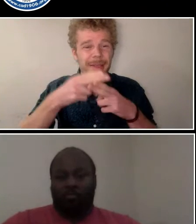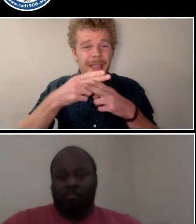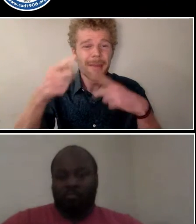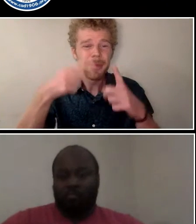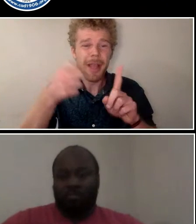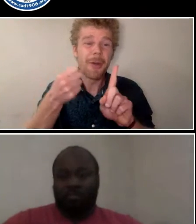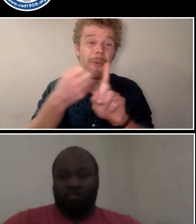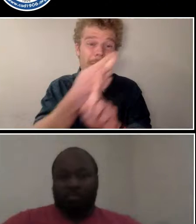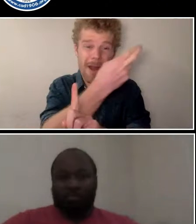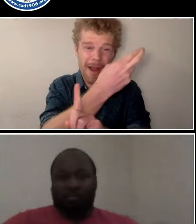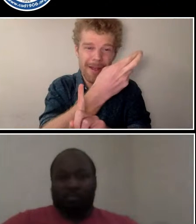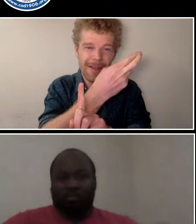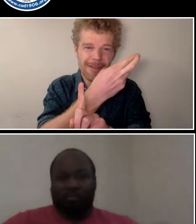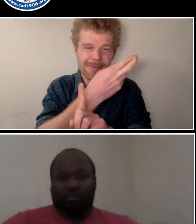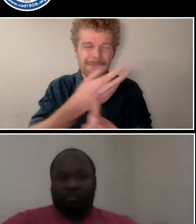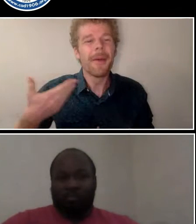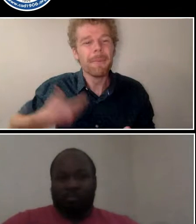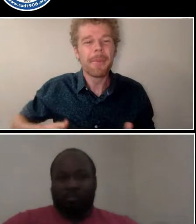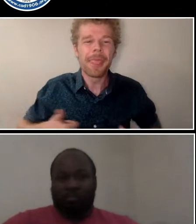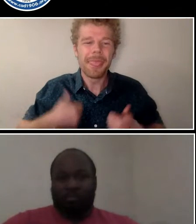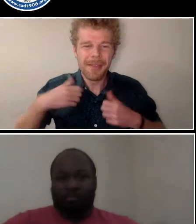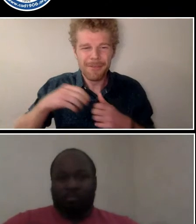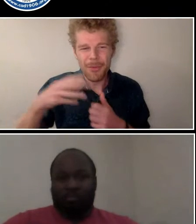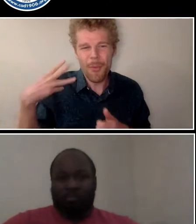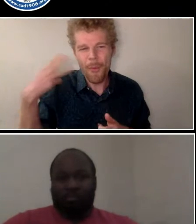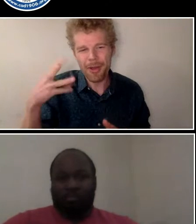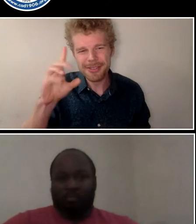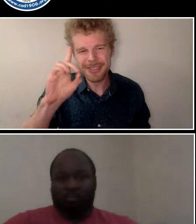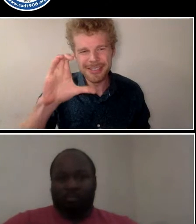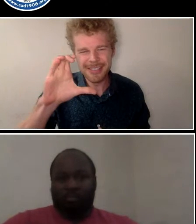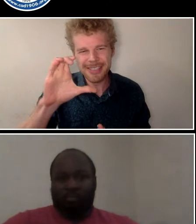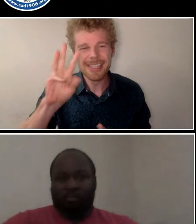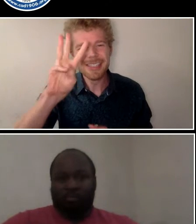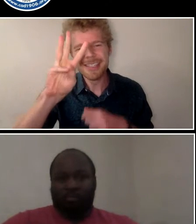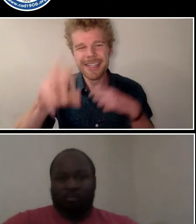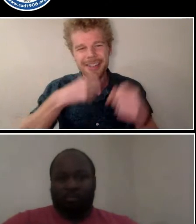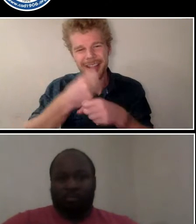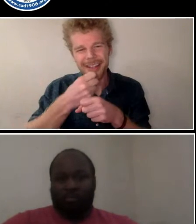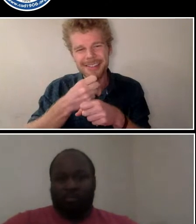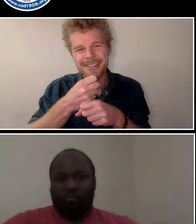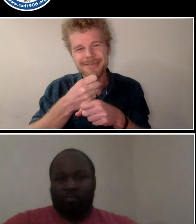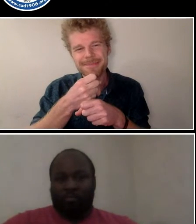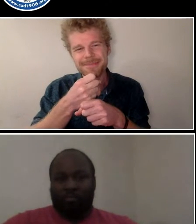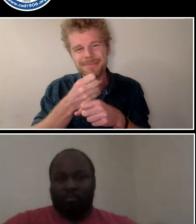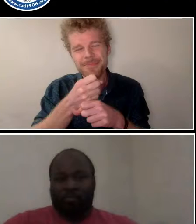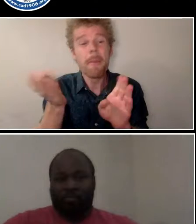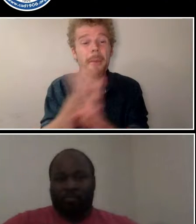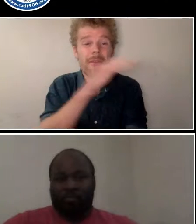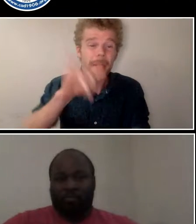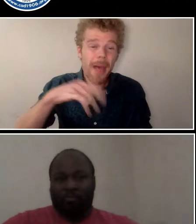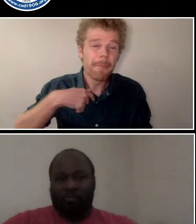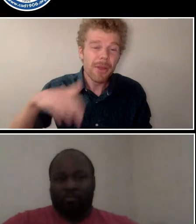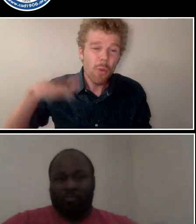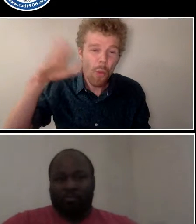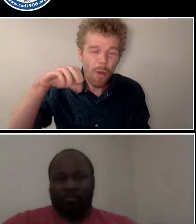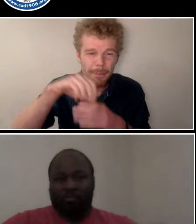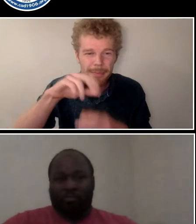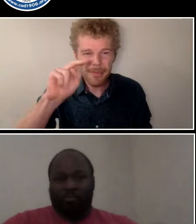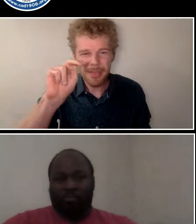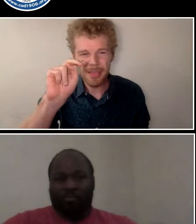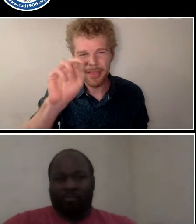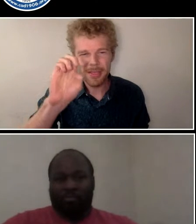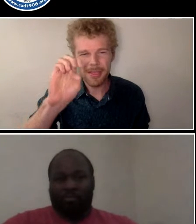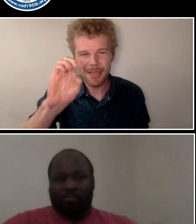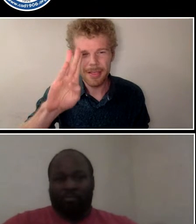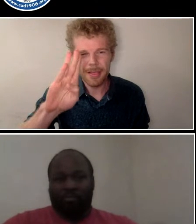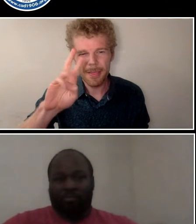As was mentioned, my name is Rob Dooling, and this is my sign name here. And I am a resident of Washington,